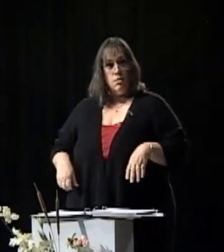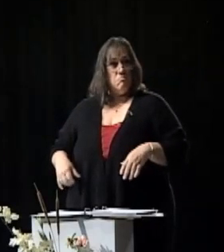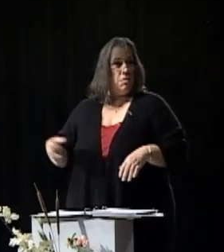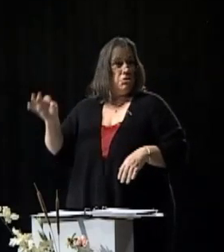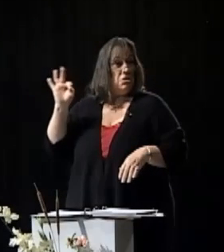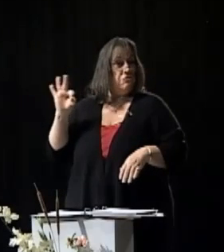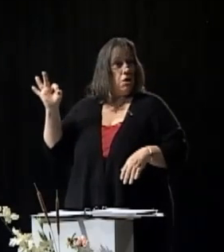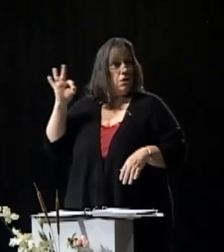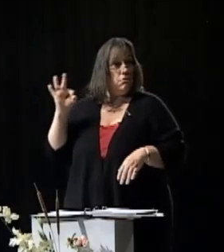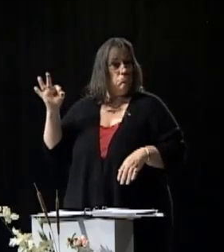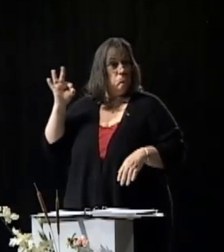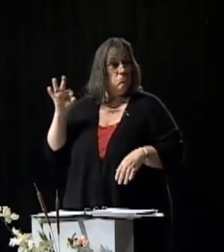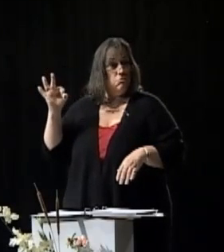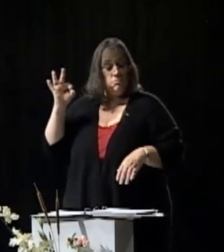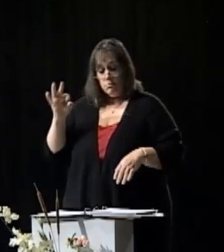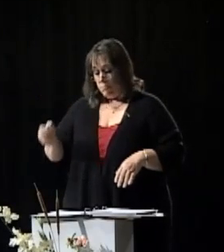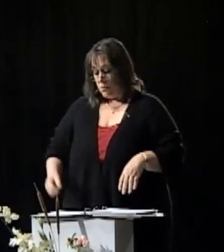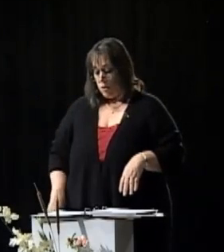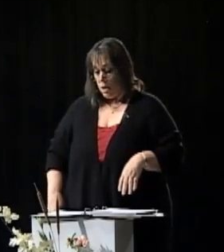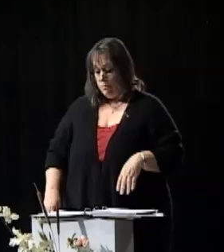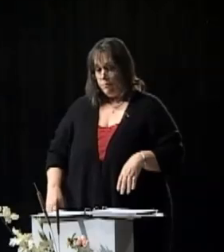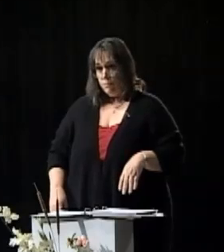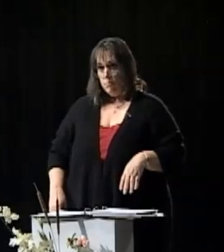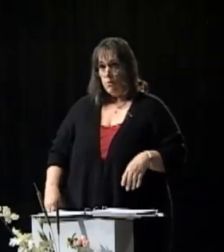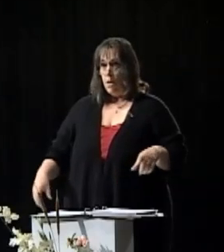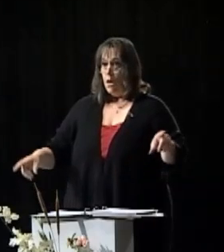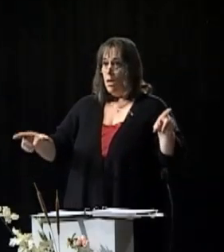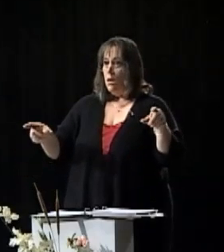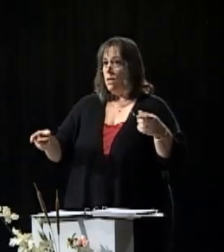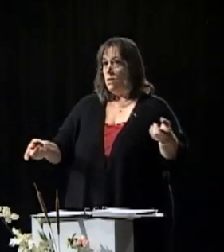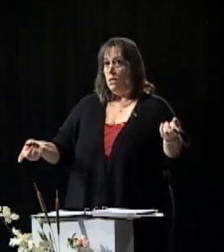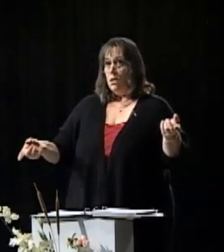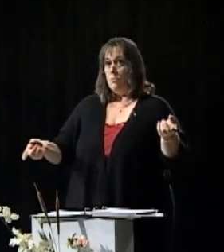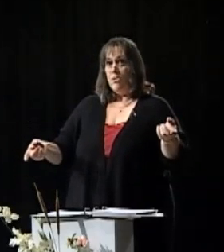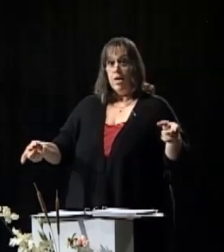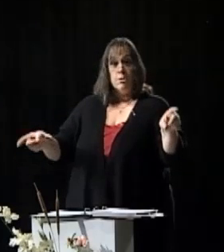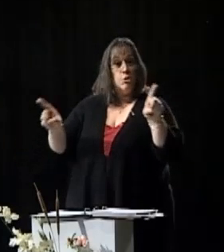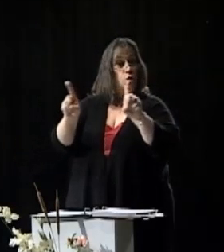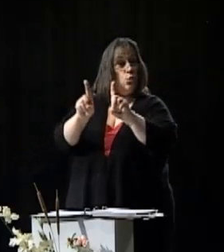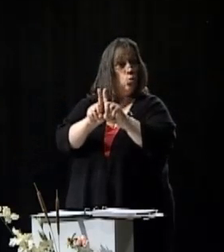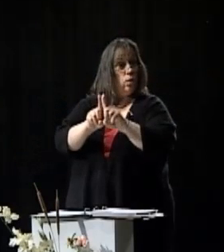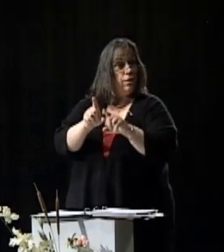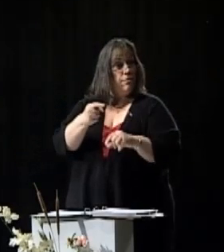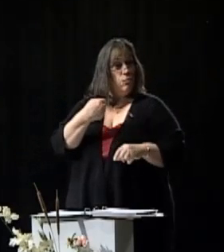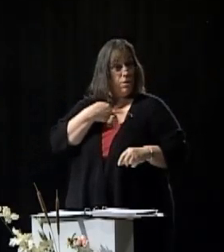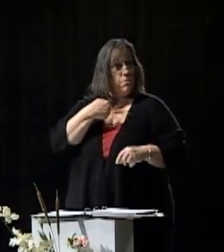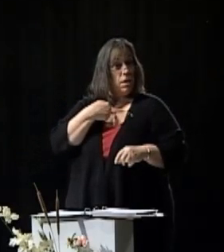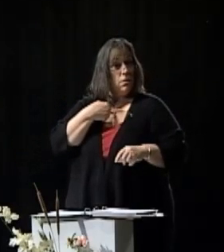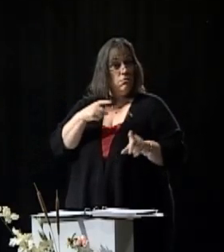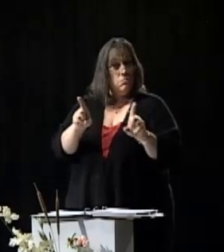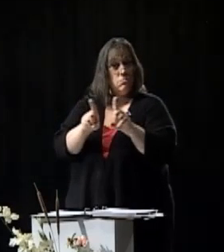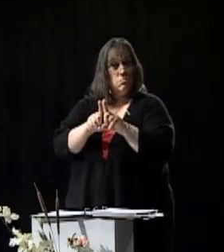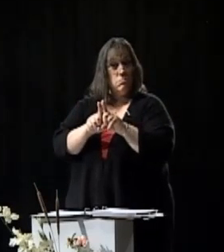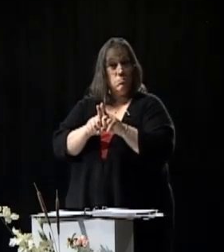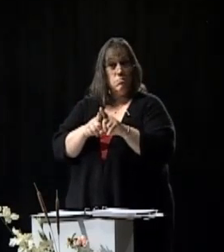Maybe it's on Friday, okay? If you ask them to go with me,